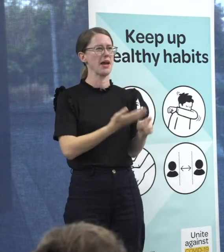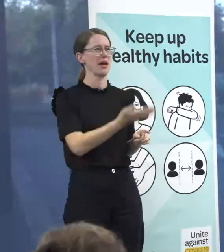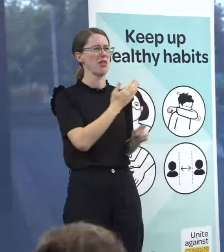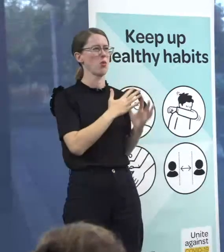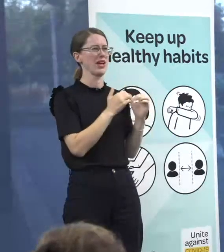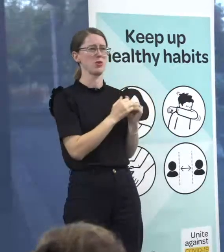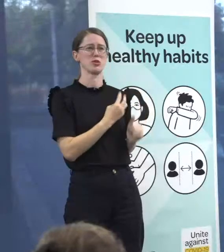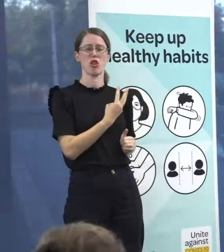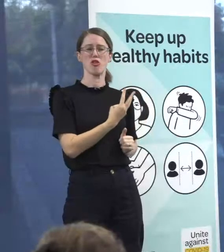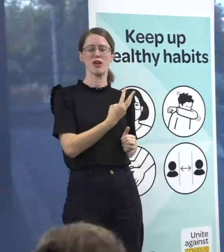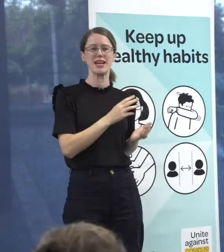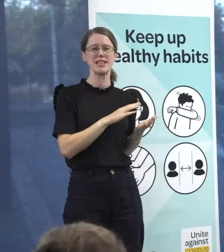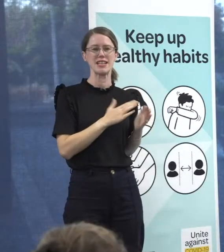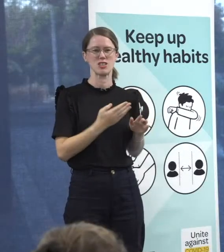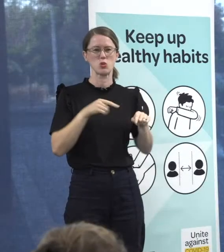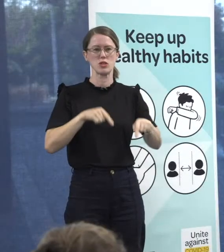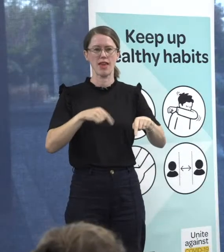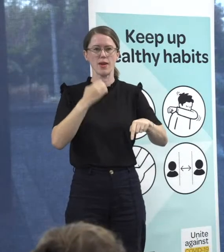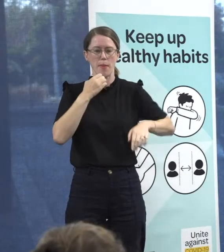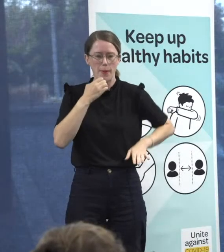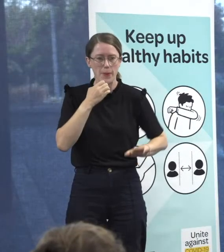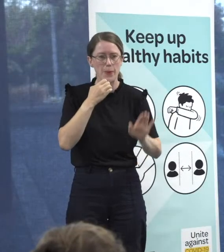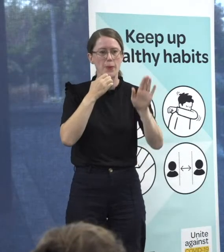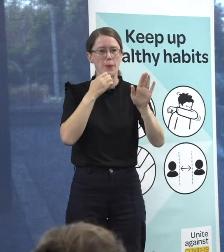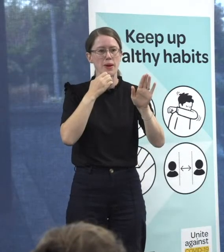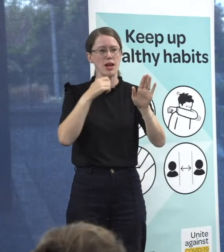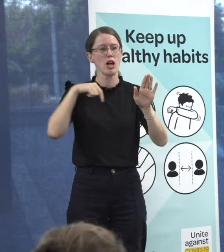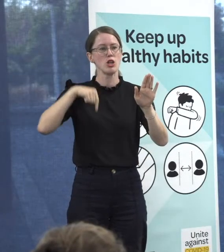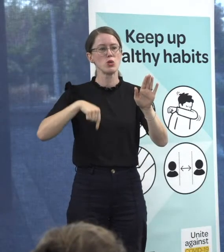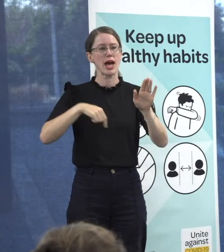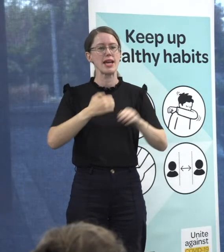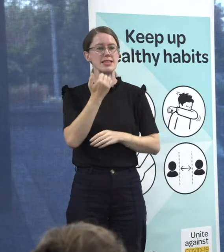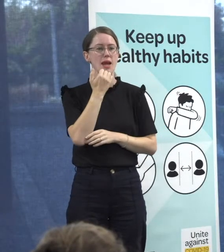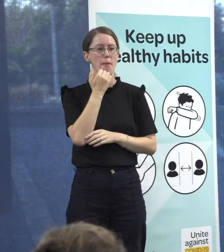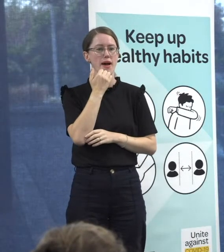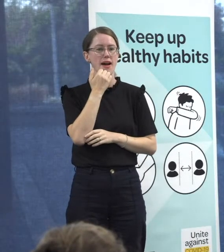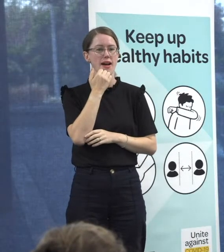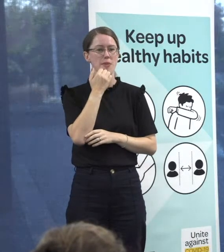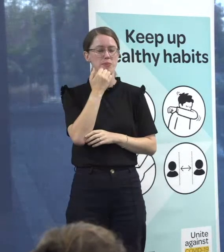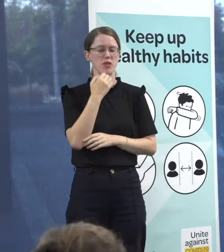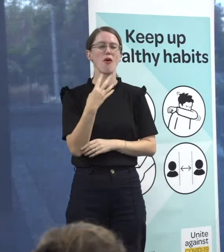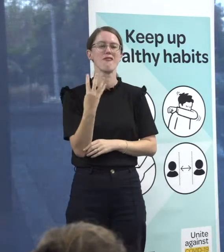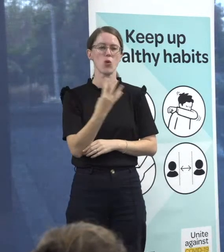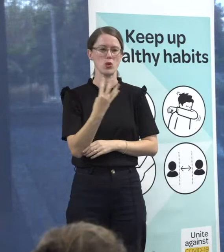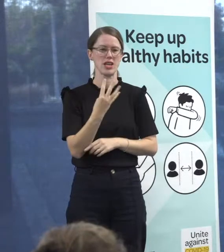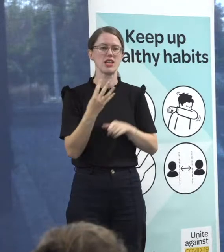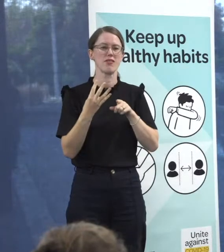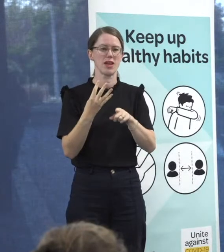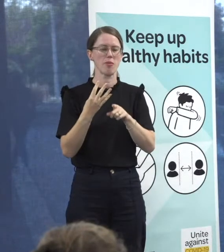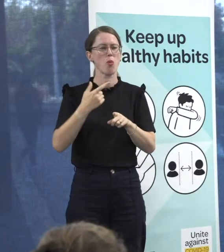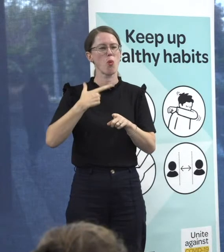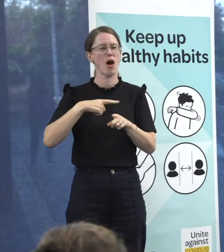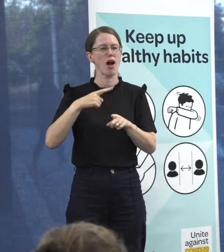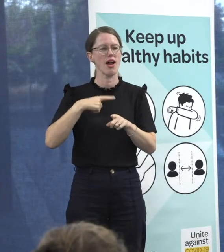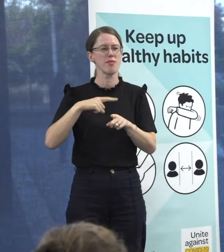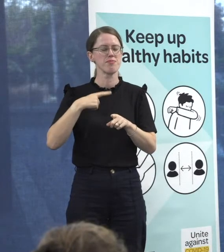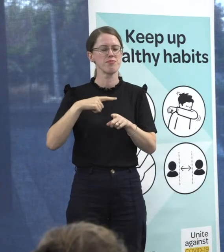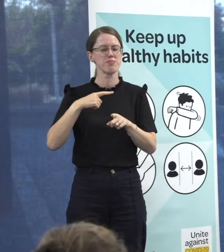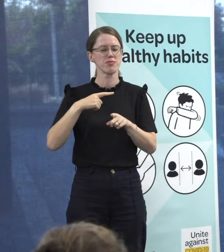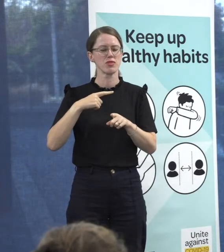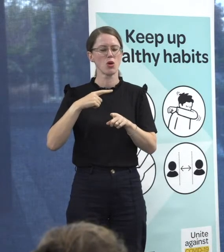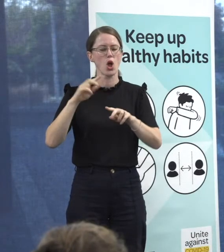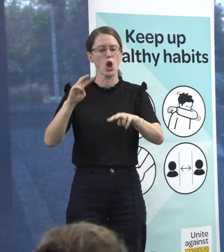over the weekend, a large number today, and on today's number 14 of these deaths are ones that we have found through